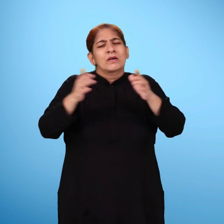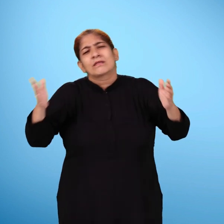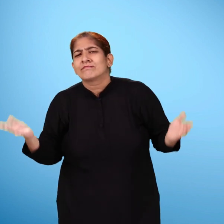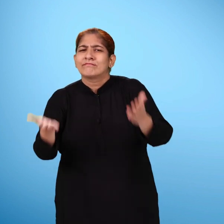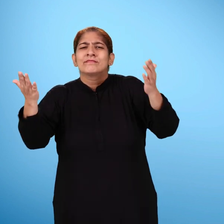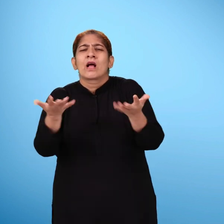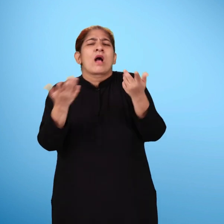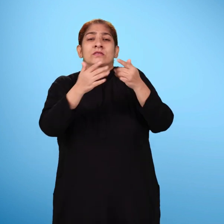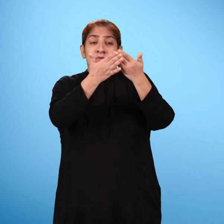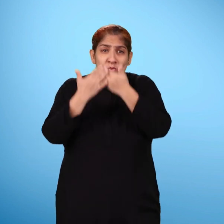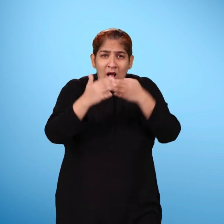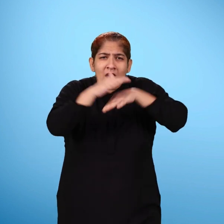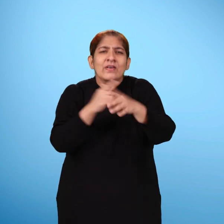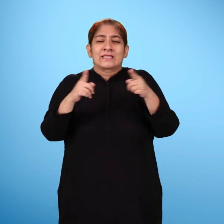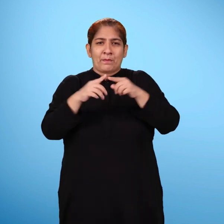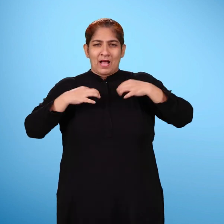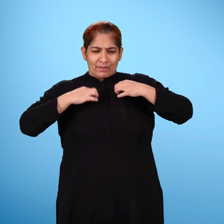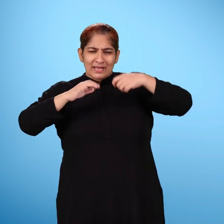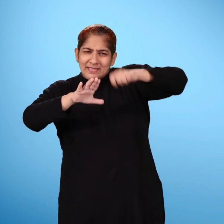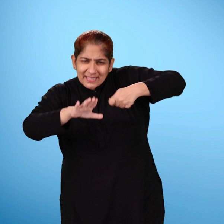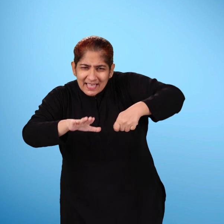Promote vocational education in schools.